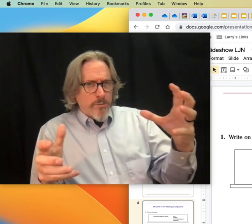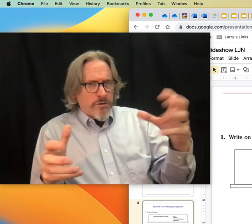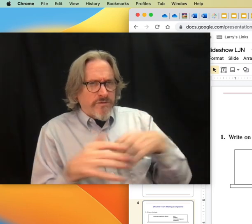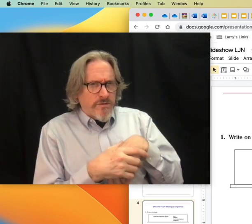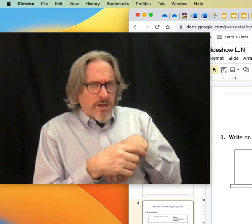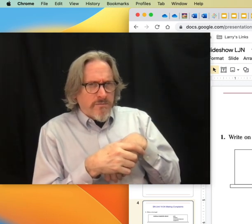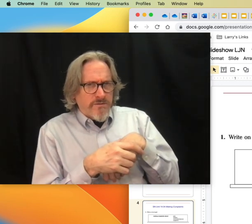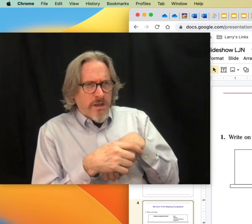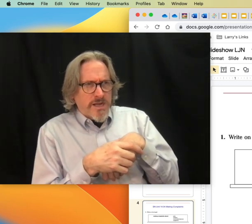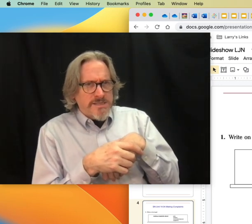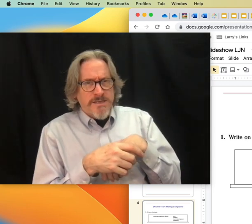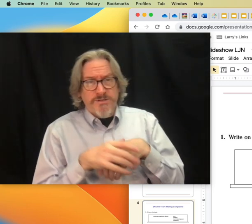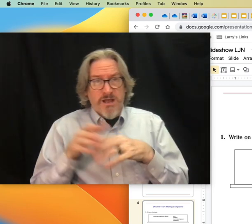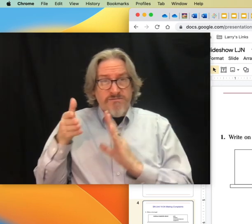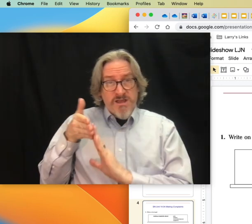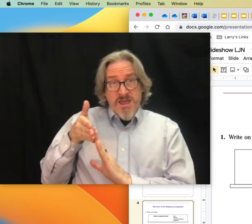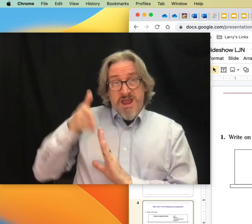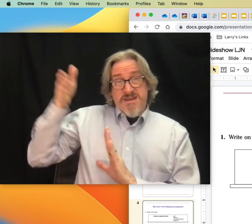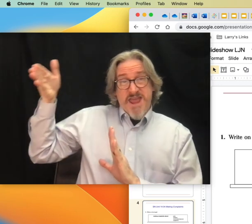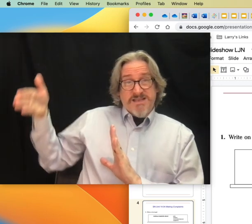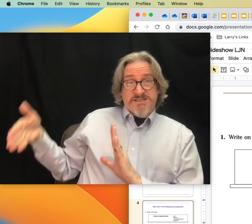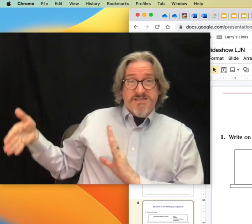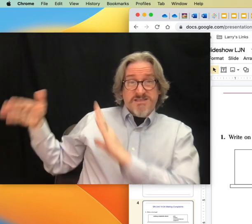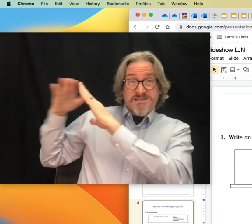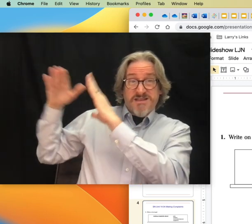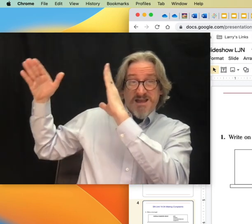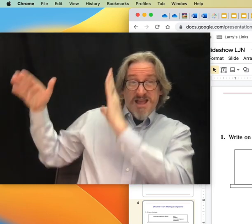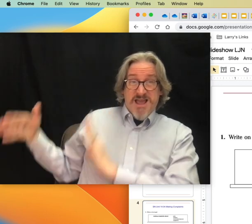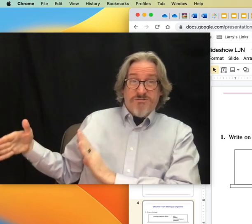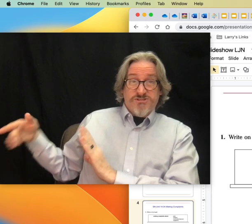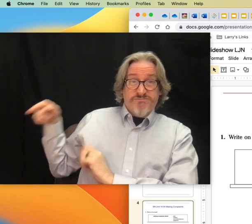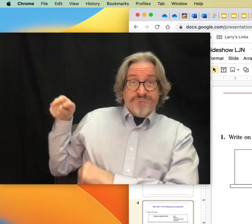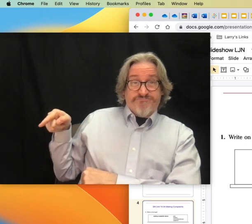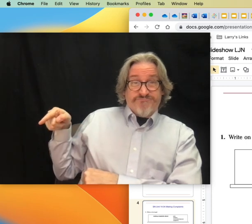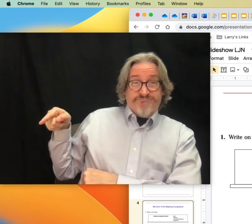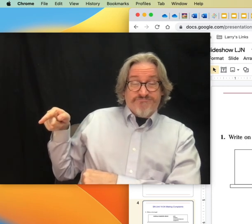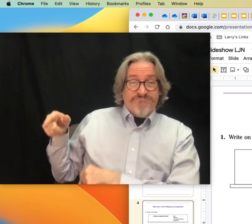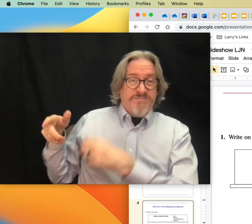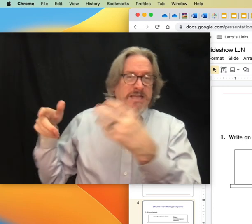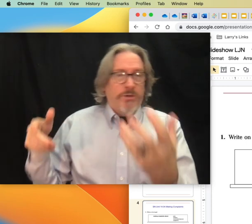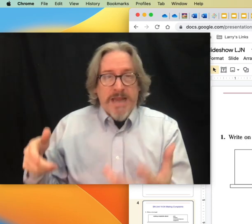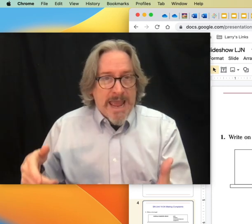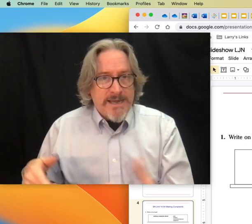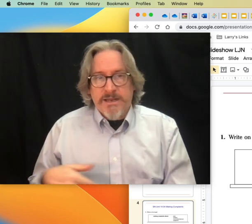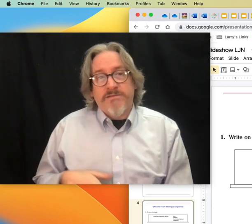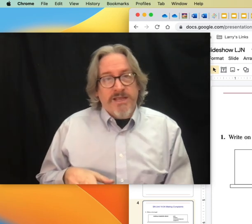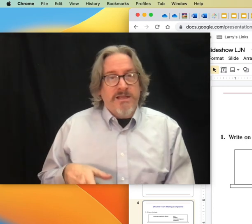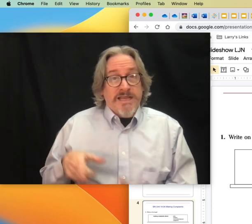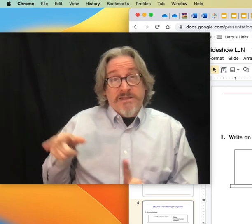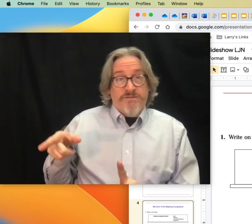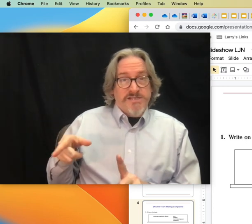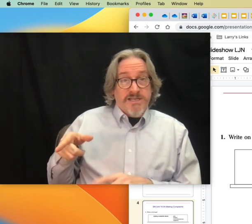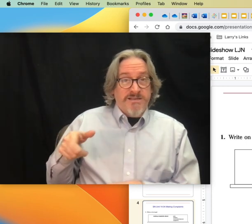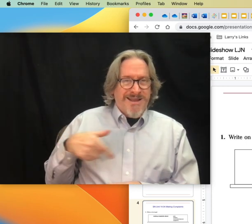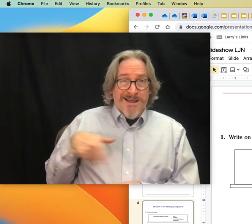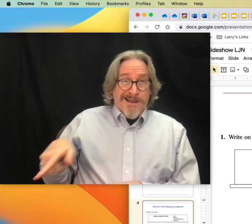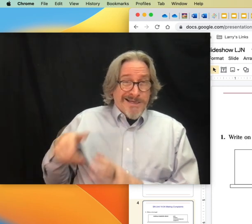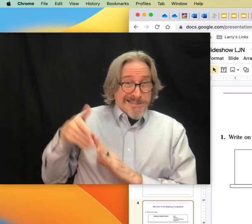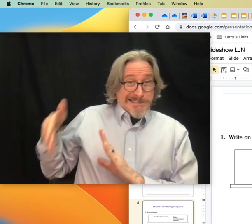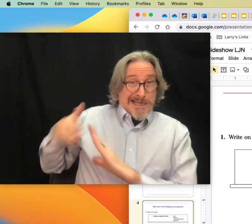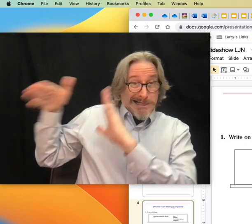Neighbors. A little bit more of a concept of next house. And you can add anything, like if it's